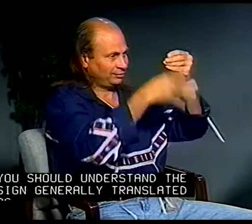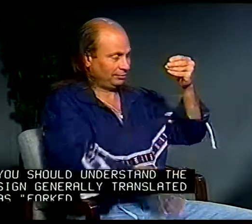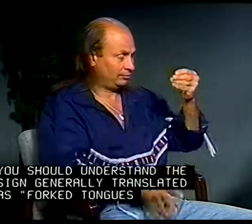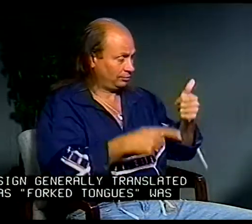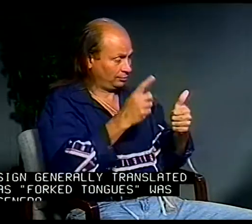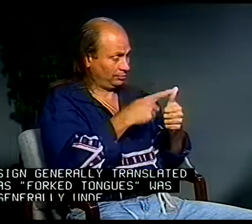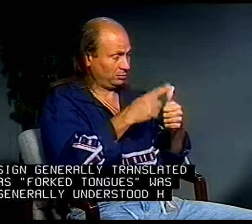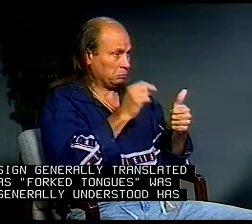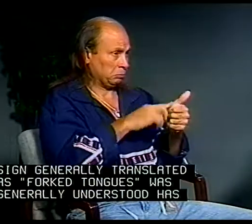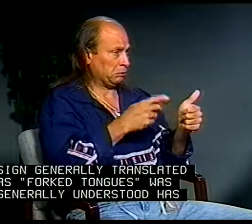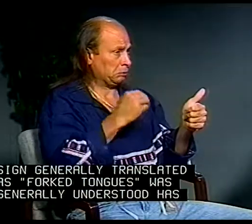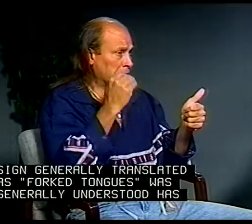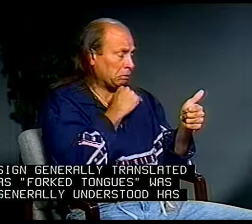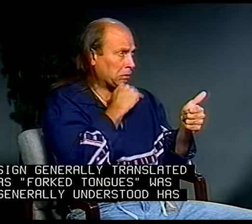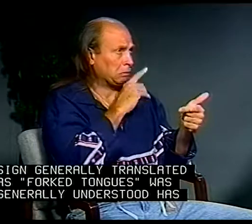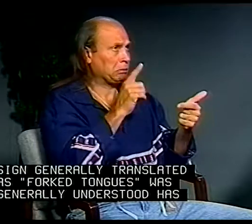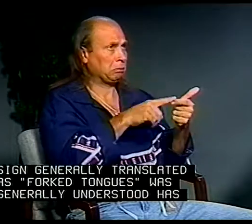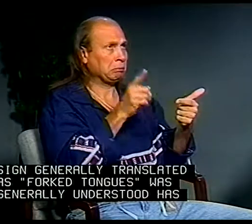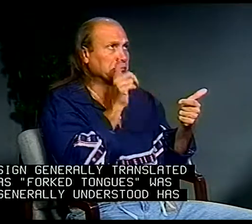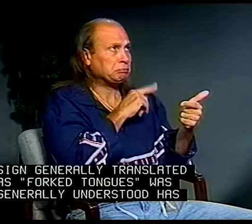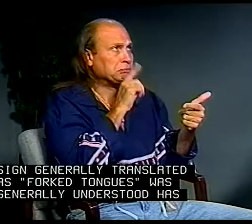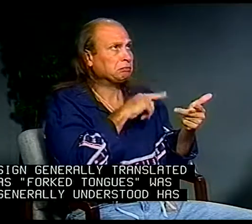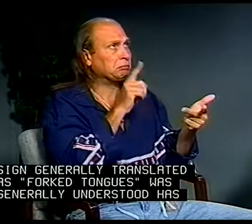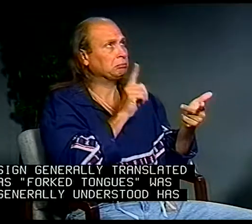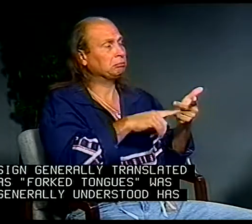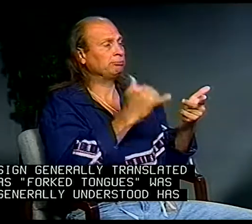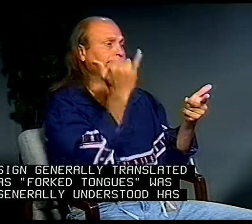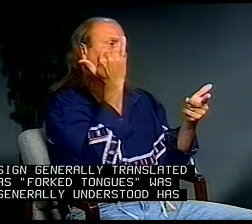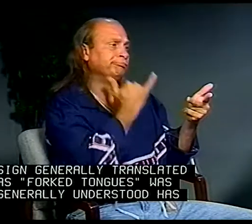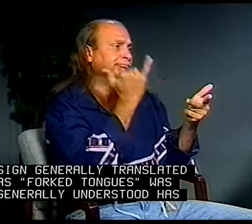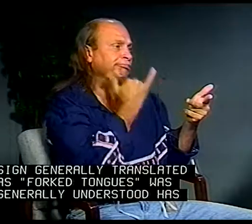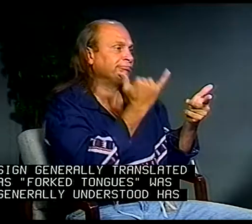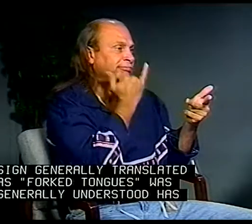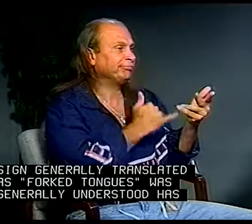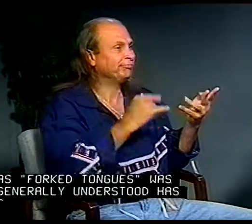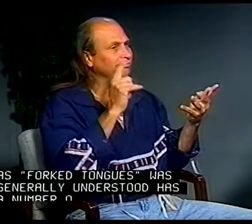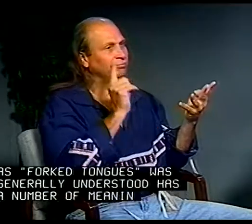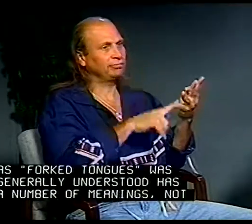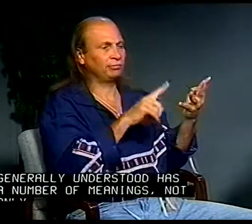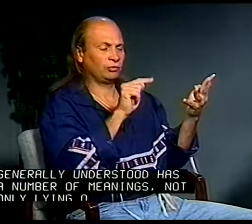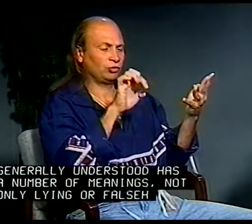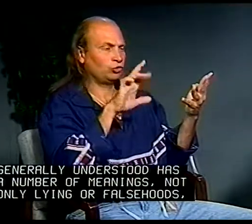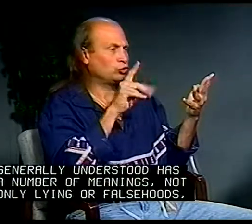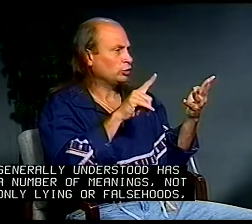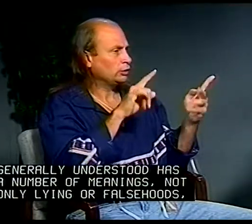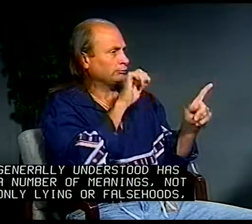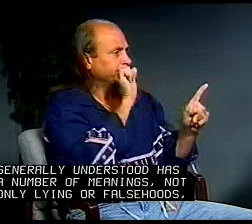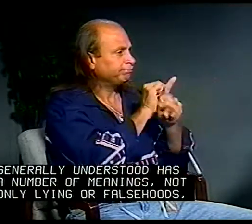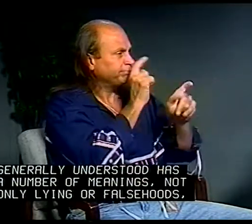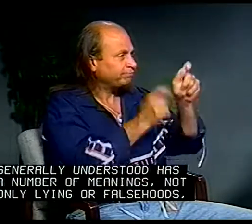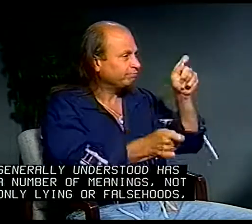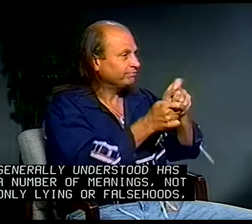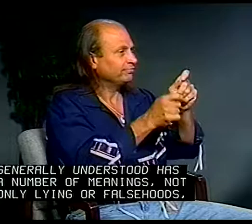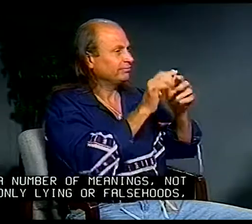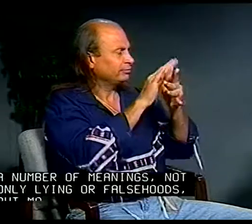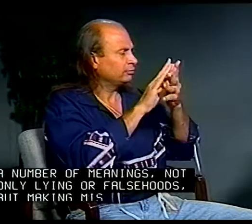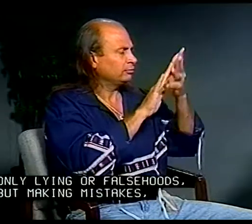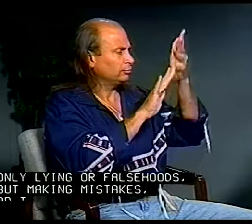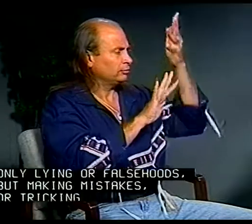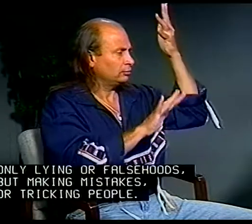though, that the sign generally translated as forked tongue has a number of meanings, not only lying or falsehoods, but making